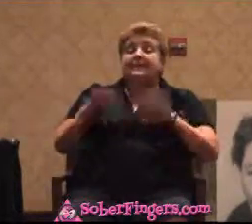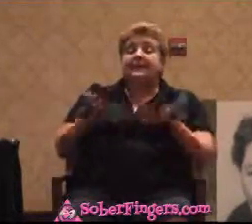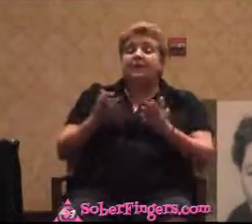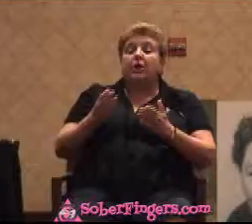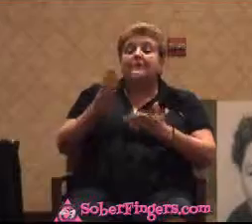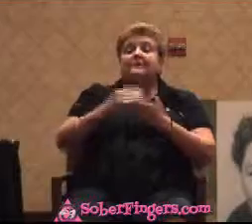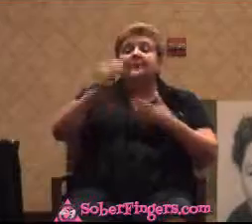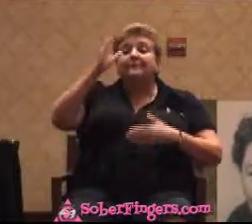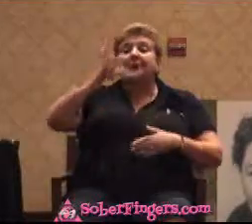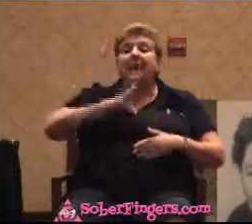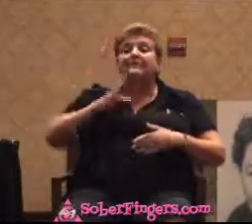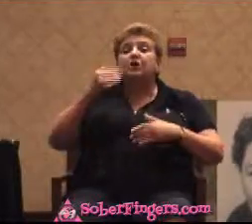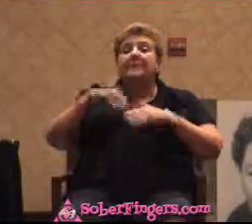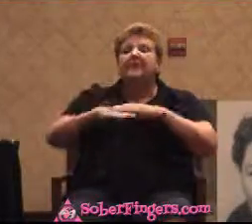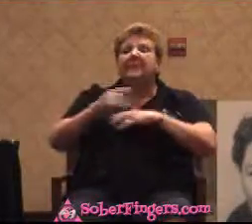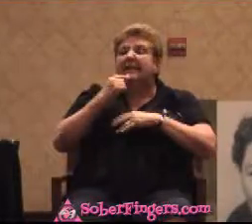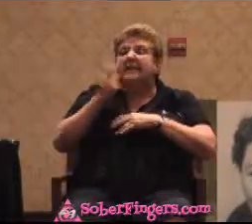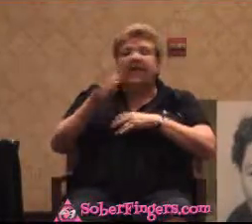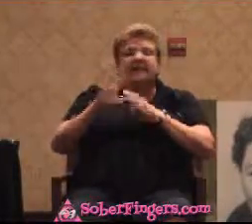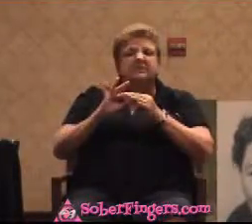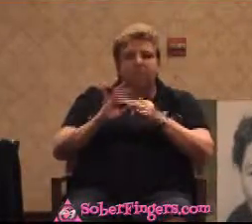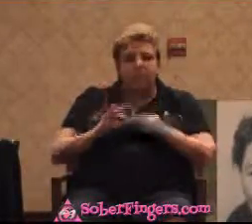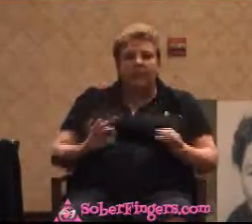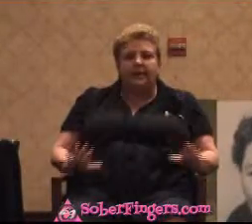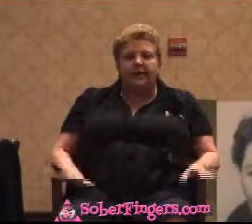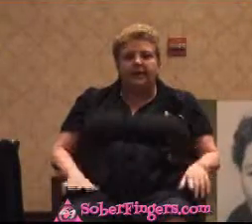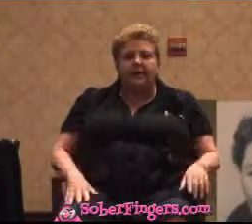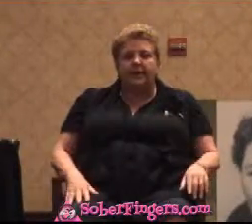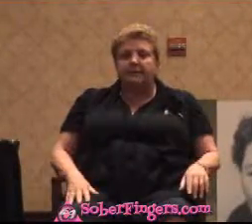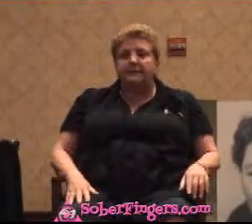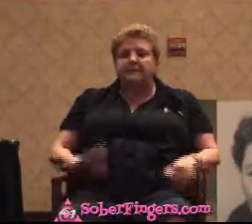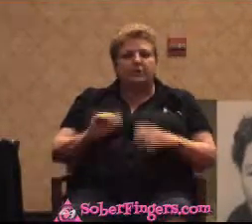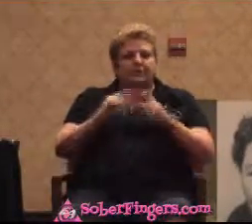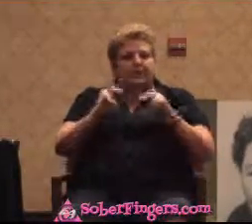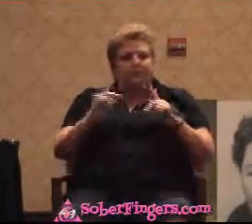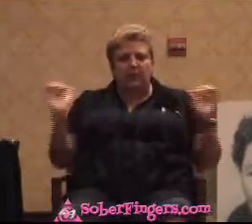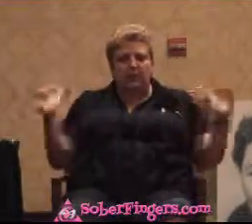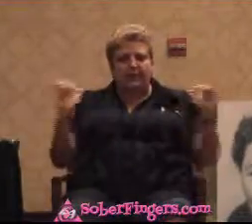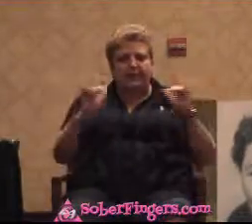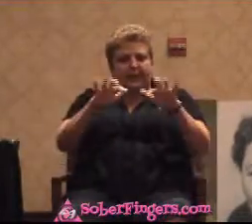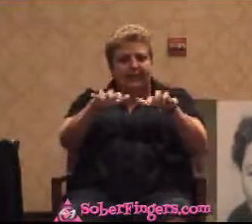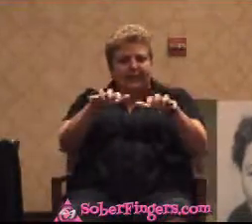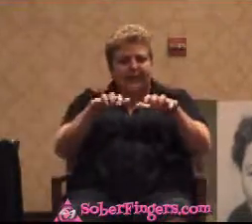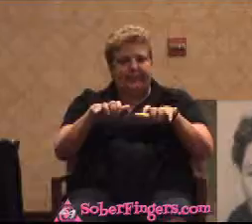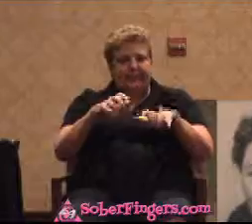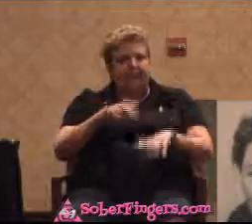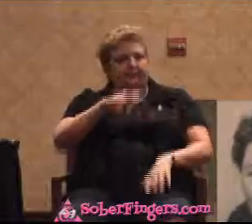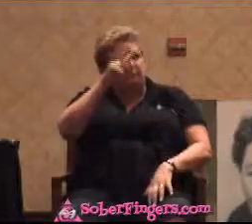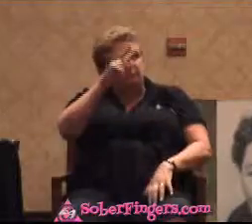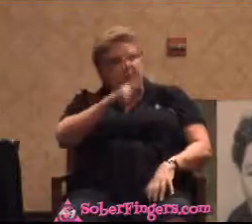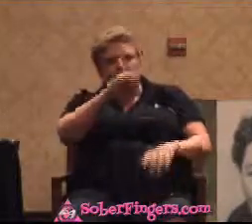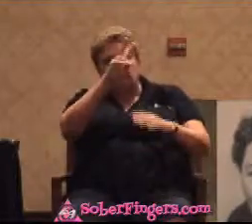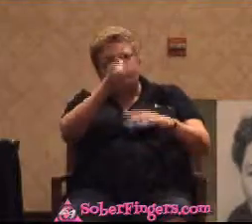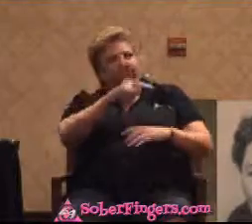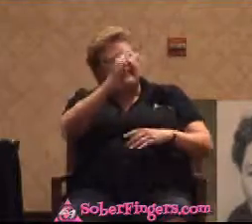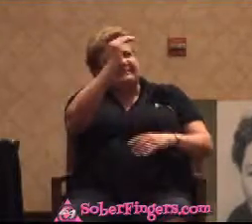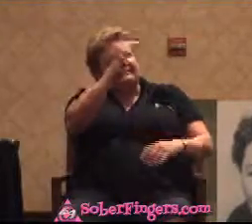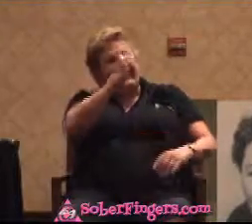in and tell his story. So then they come in, and I'm looking at the steps, and I'm like, what in the